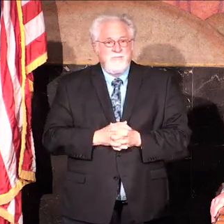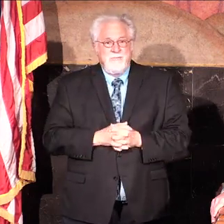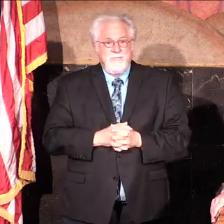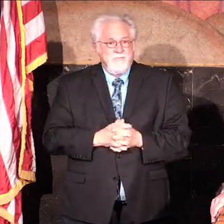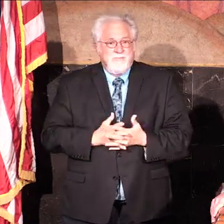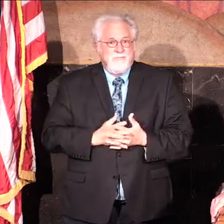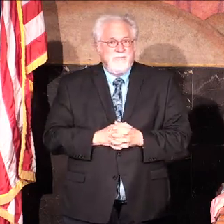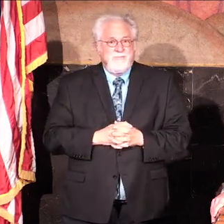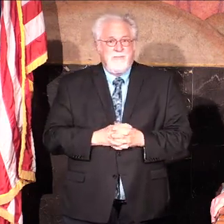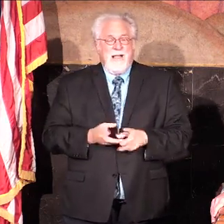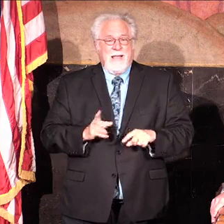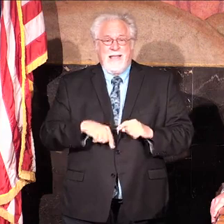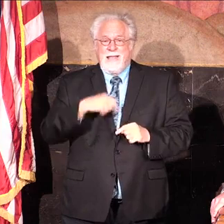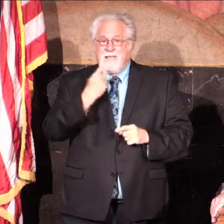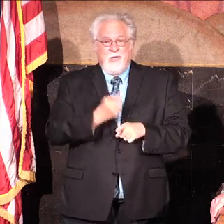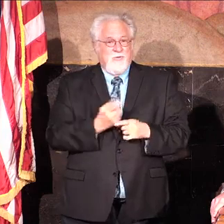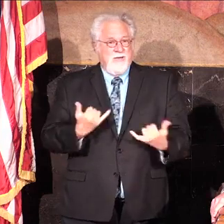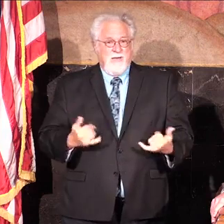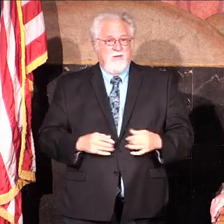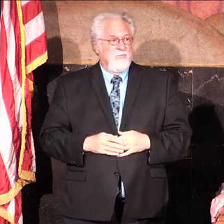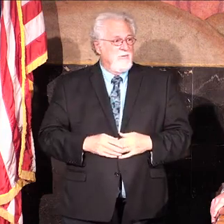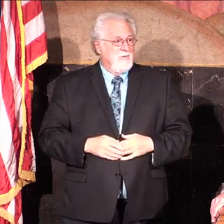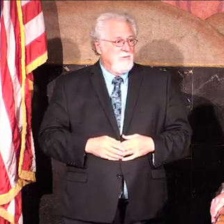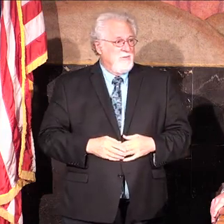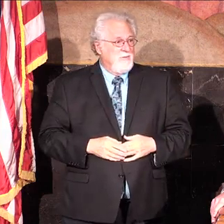Yeah, I can't tell you that today.